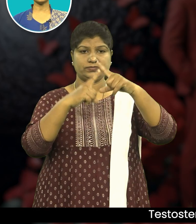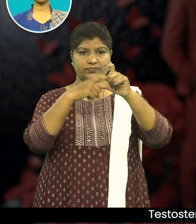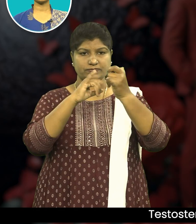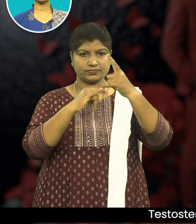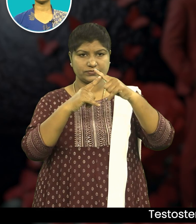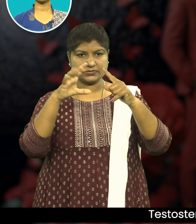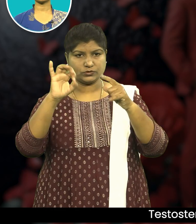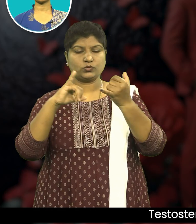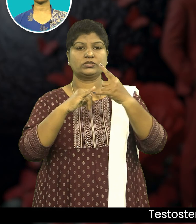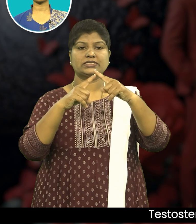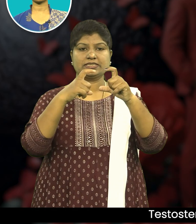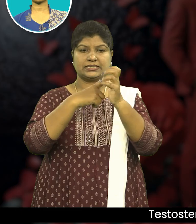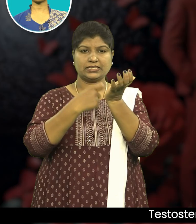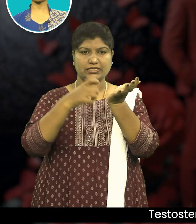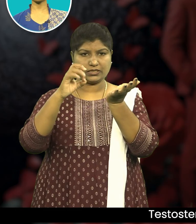Testosterone